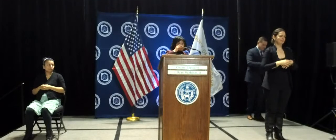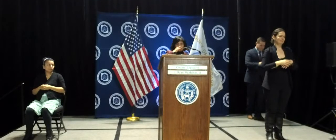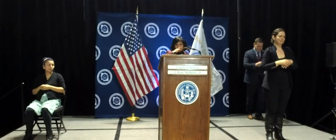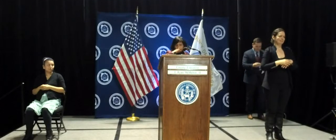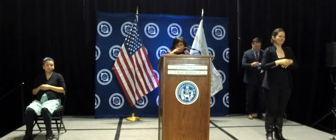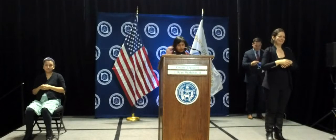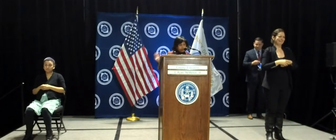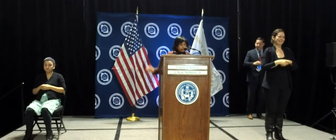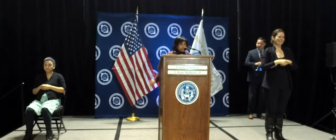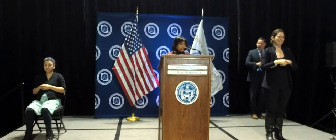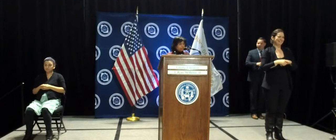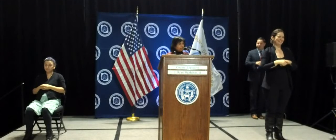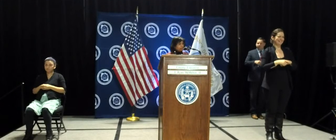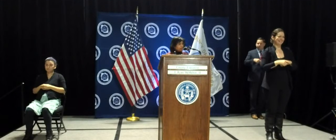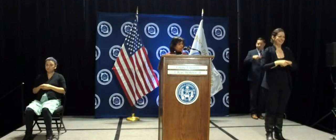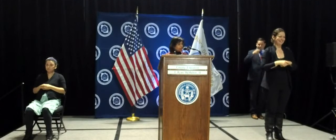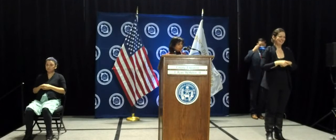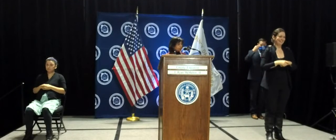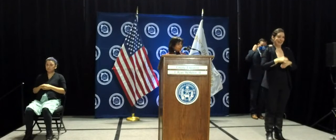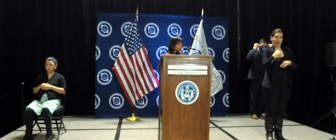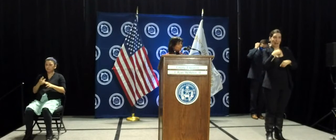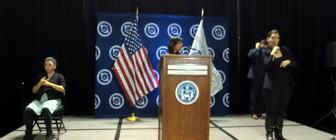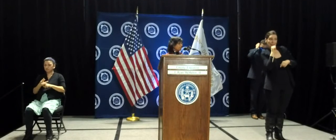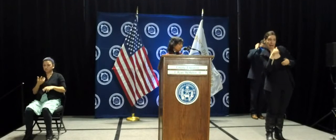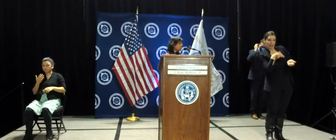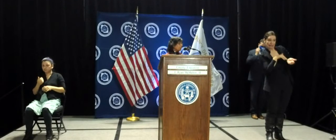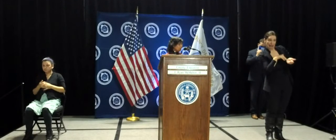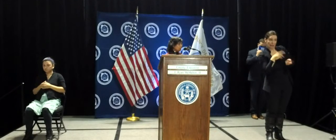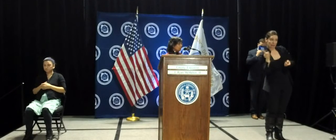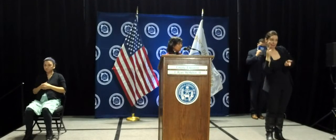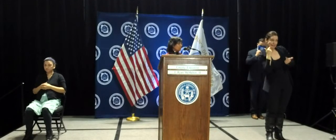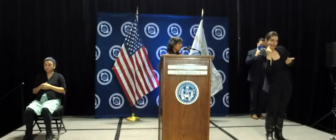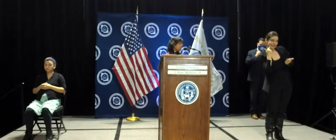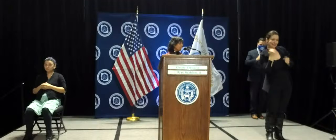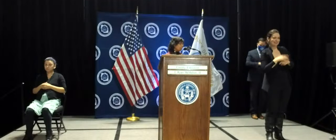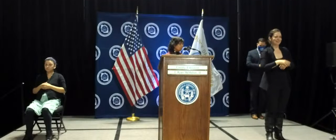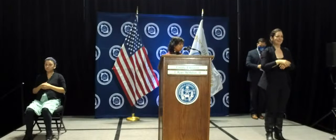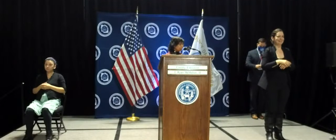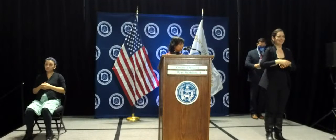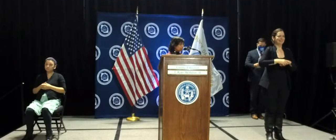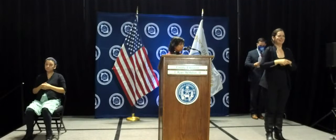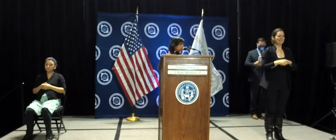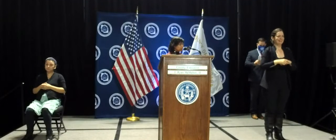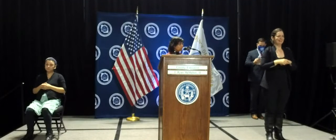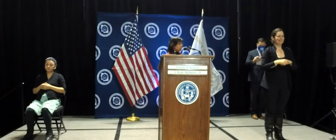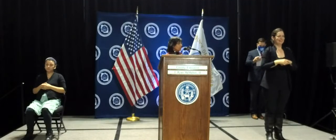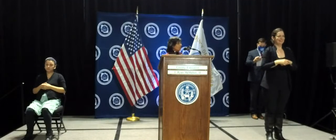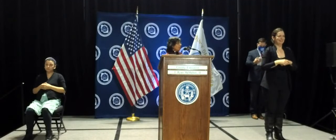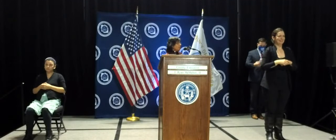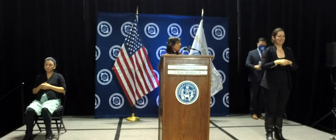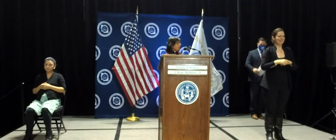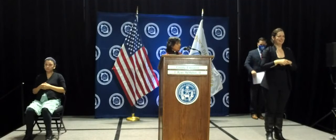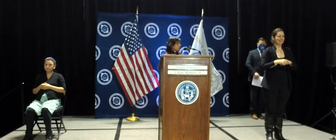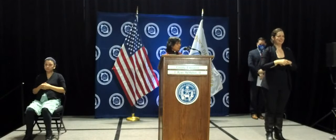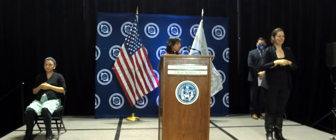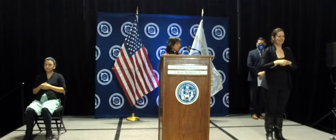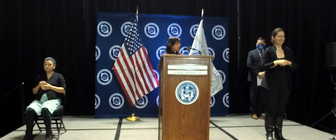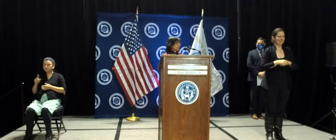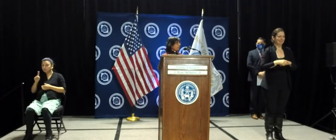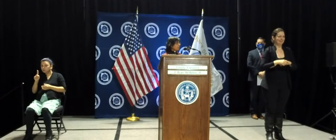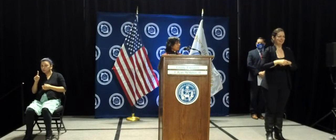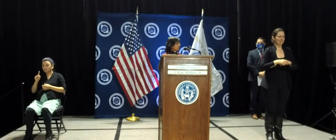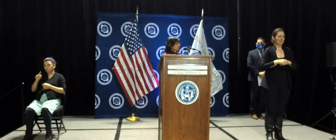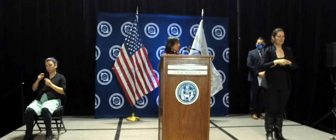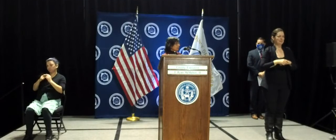McMahon. It's a tricky question in terms of, it's not a tricky question, but it's a tricky answer. I can give it to you. Most of it